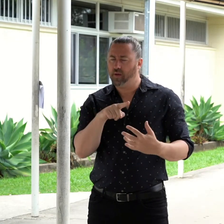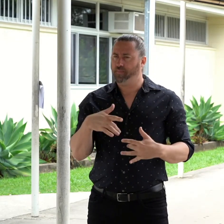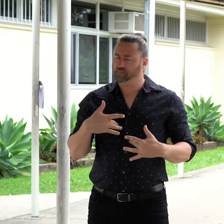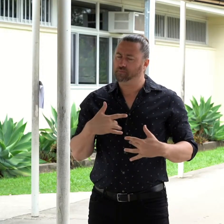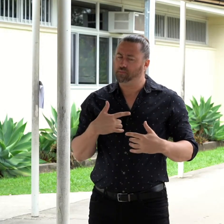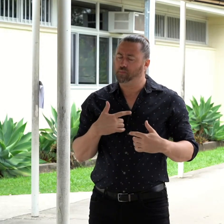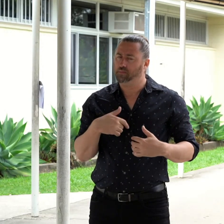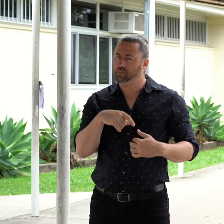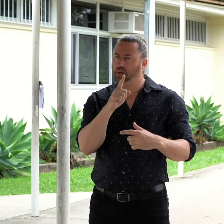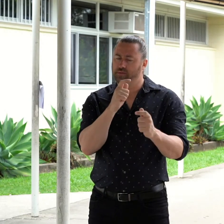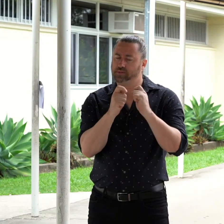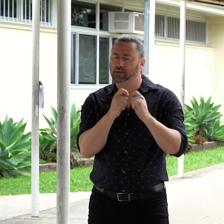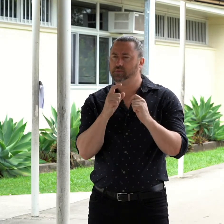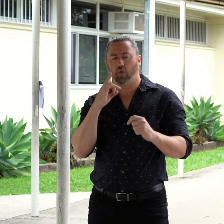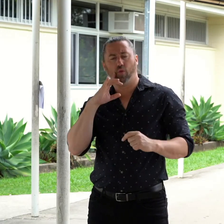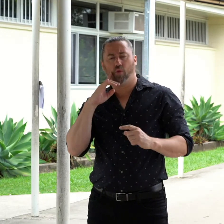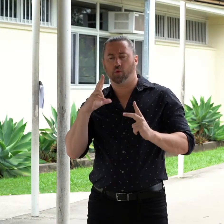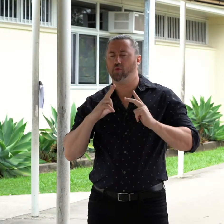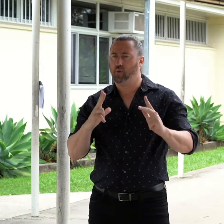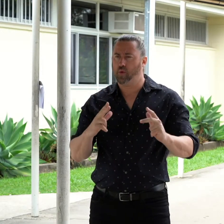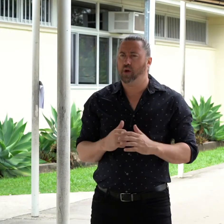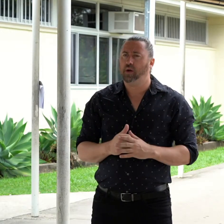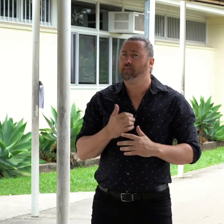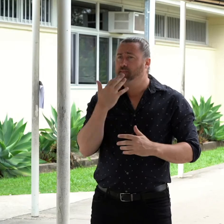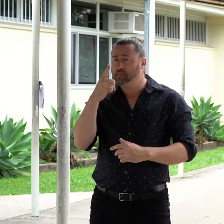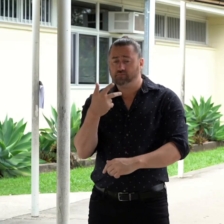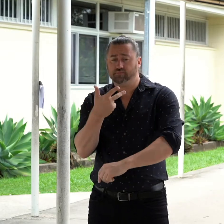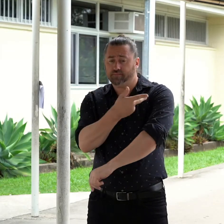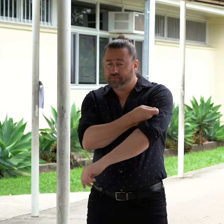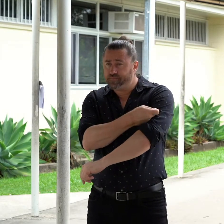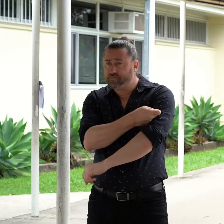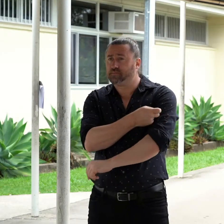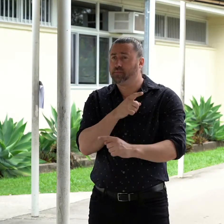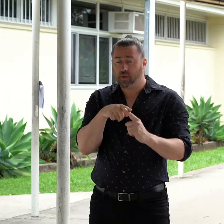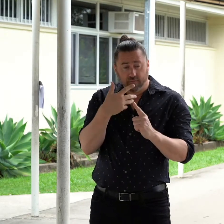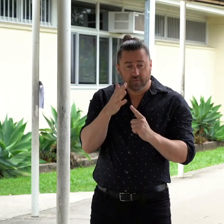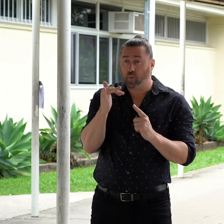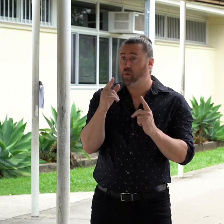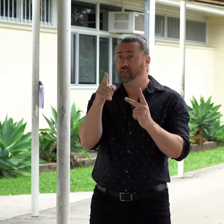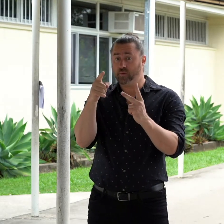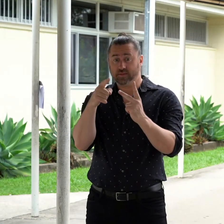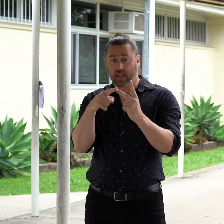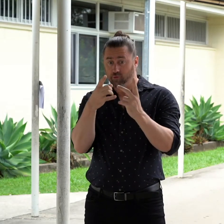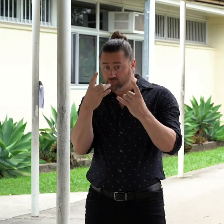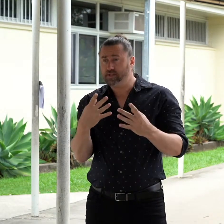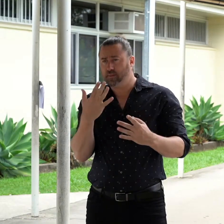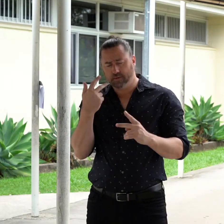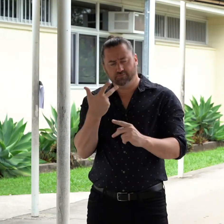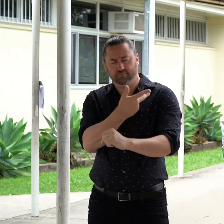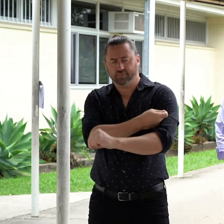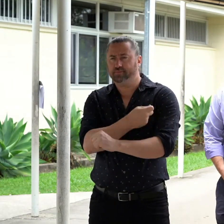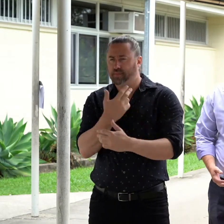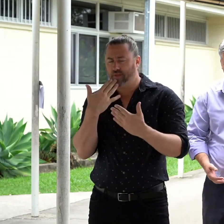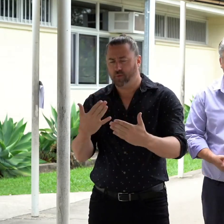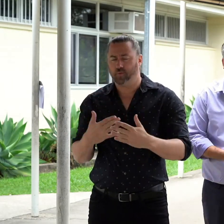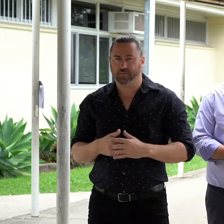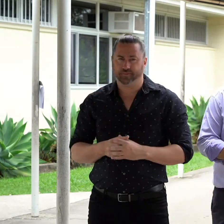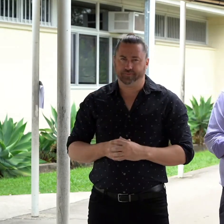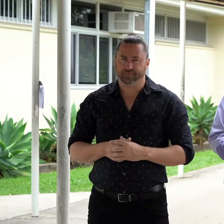forward and get vaccinated. Or if you've had your first one, don't forget about your second. The sooner we can get to 80%, the better. Thank you.